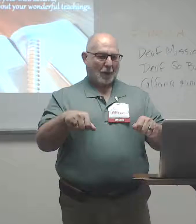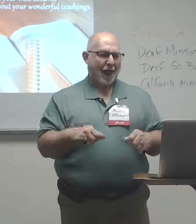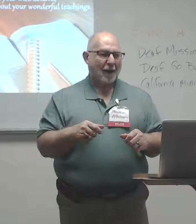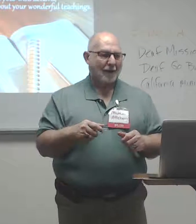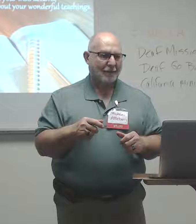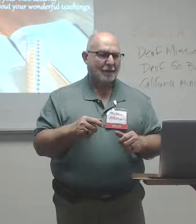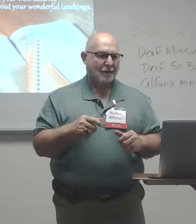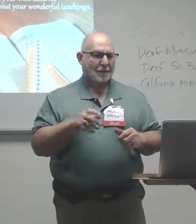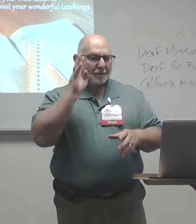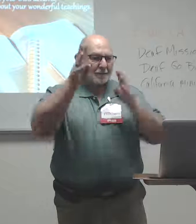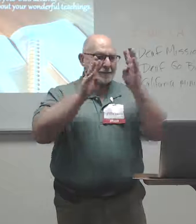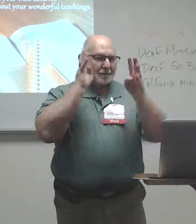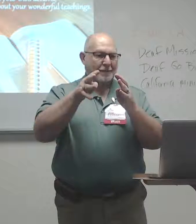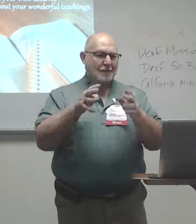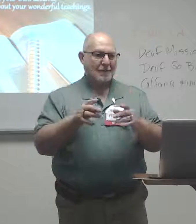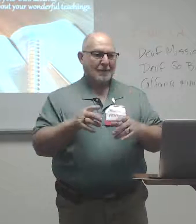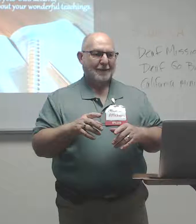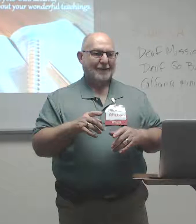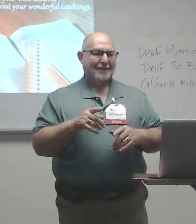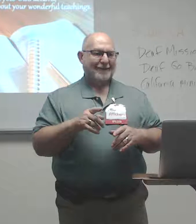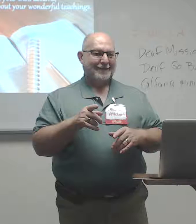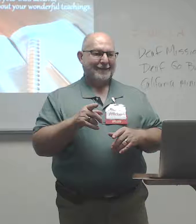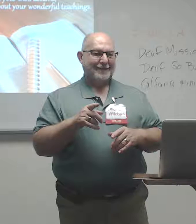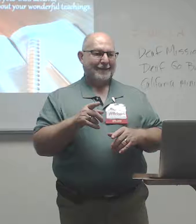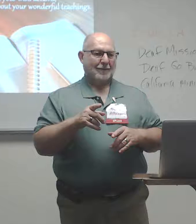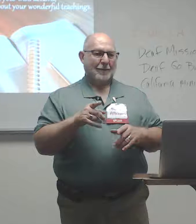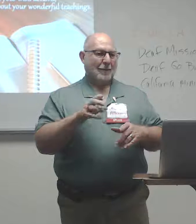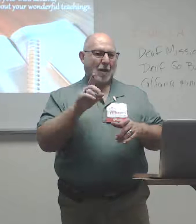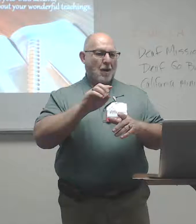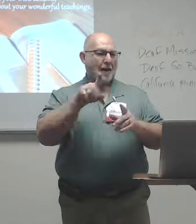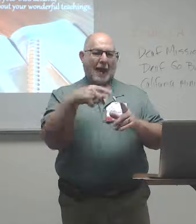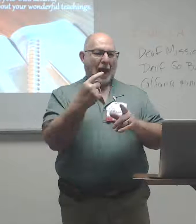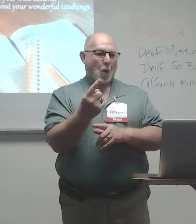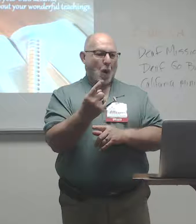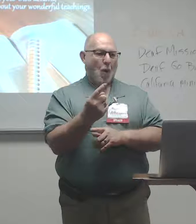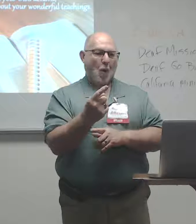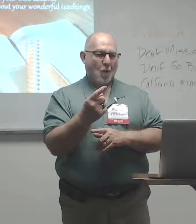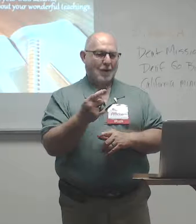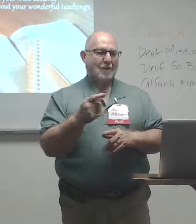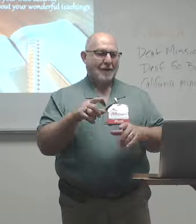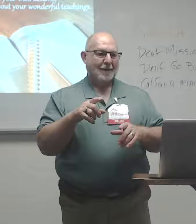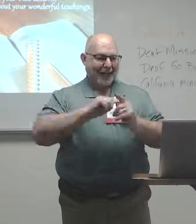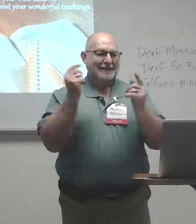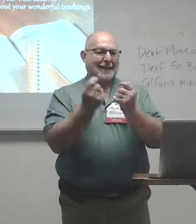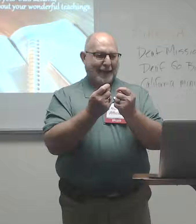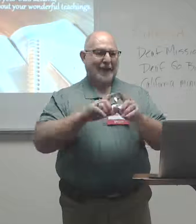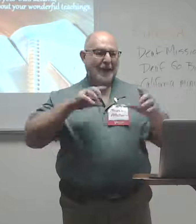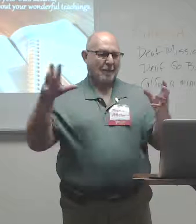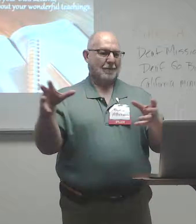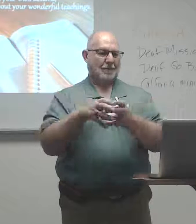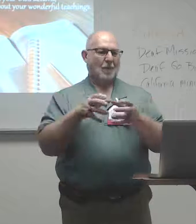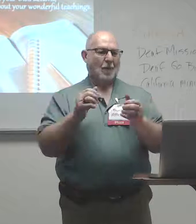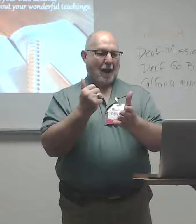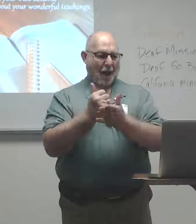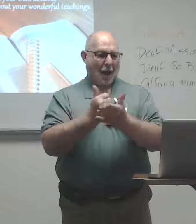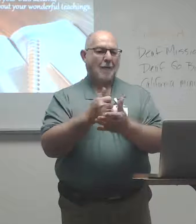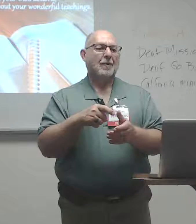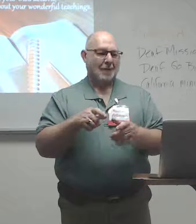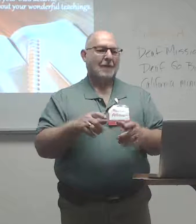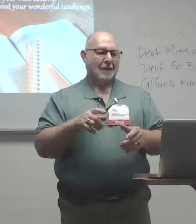You're wasting your talent. Let's come with something, a good way you can use your talent." But you know what? Once again, he can't do things alone. He can